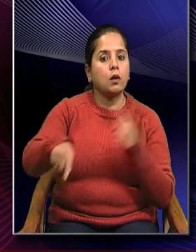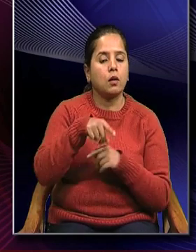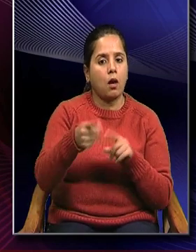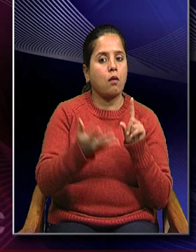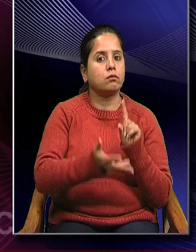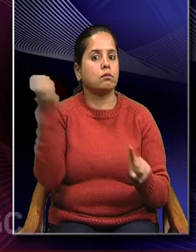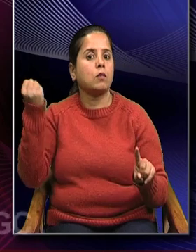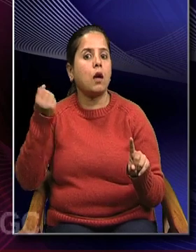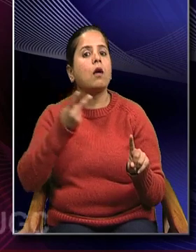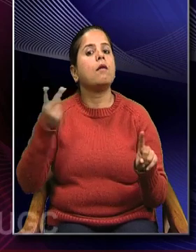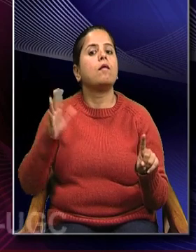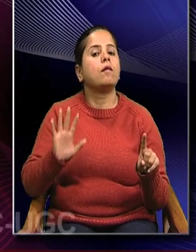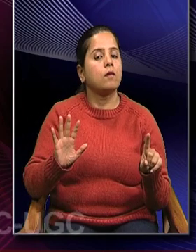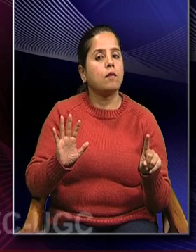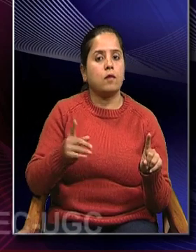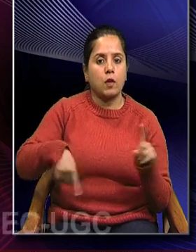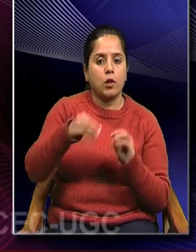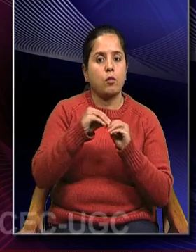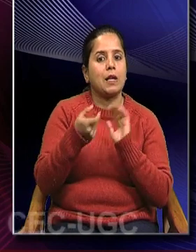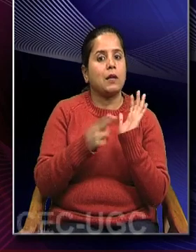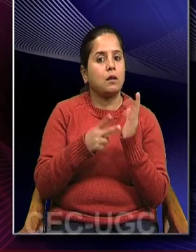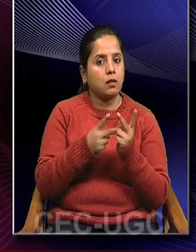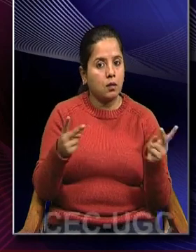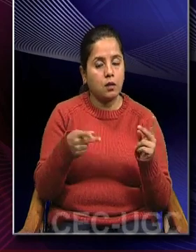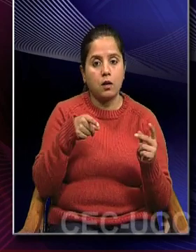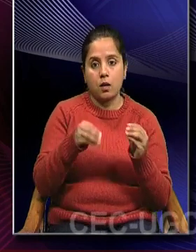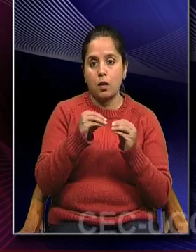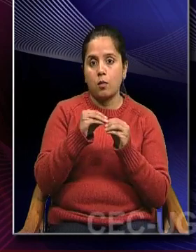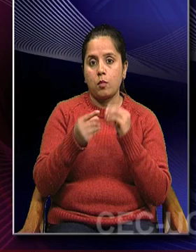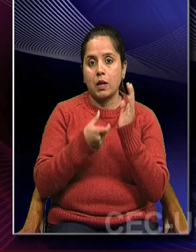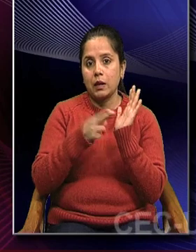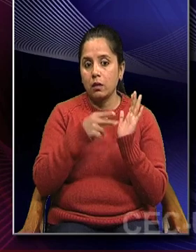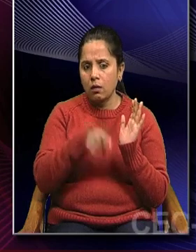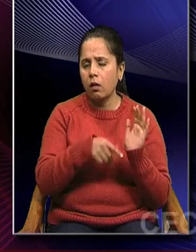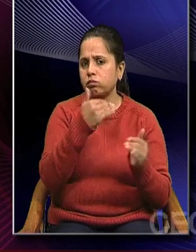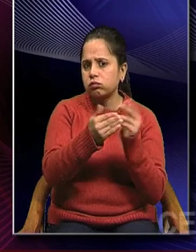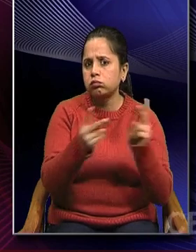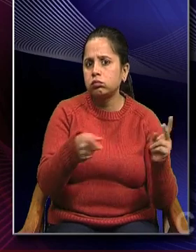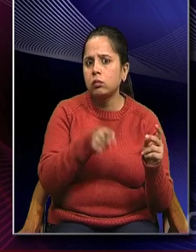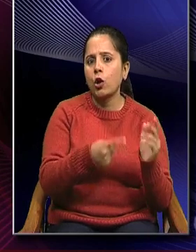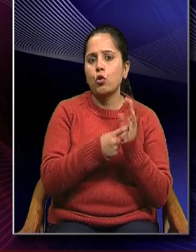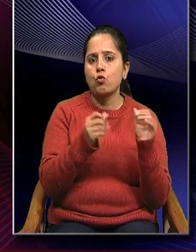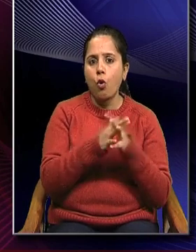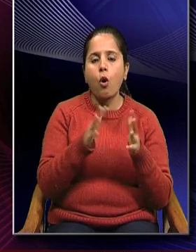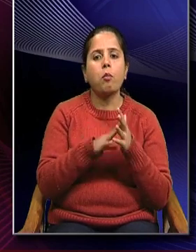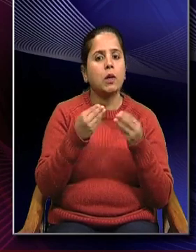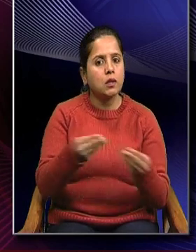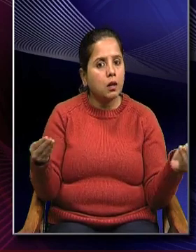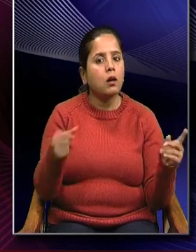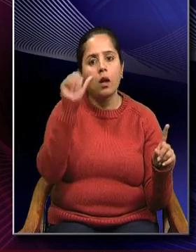away to Britain, and how British industries, they were thriving from the raw materials which were taken from India.